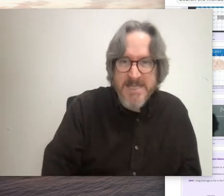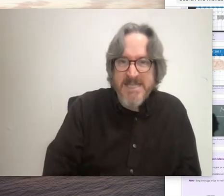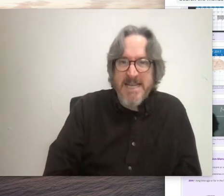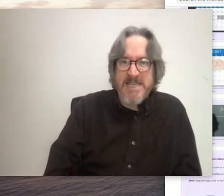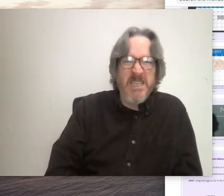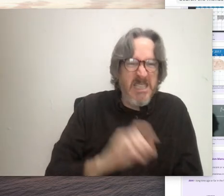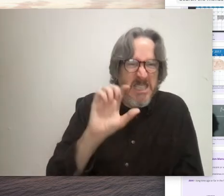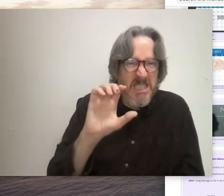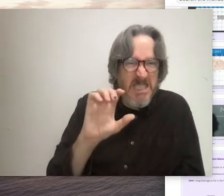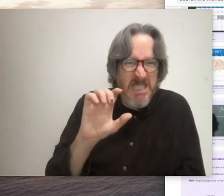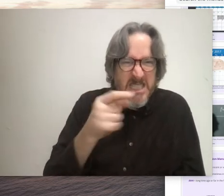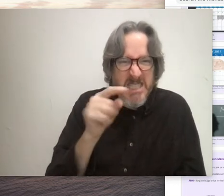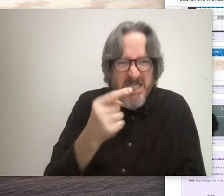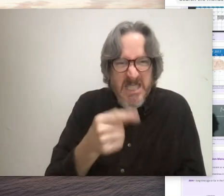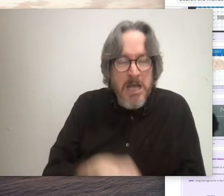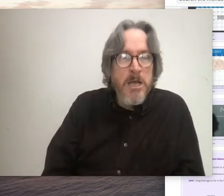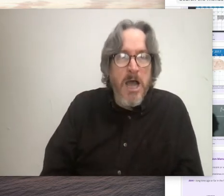bottom, it says CS.